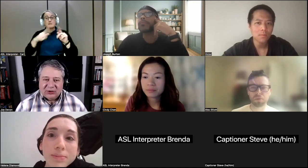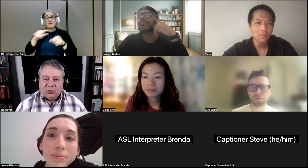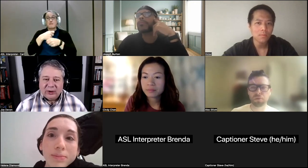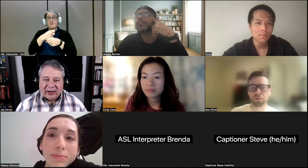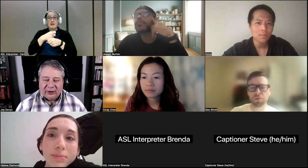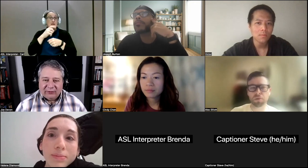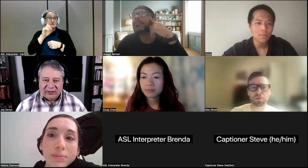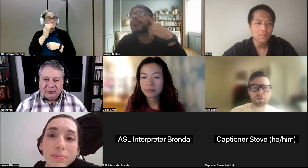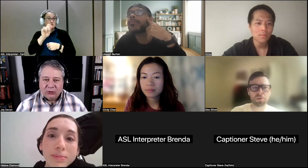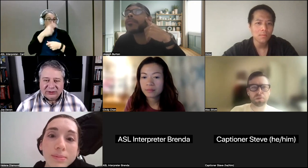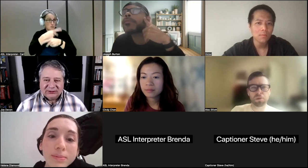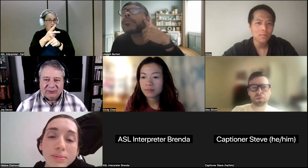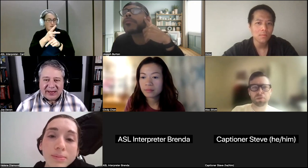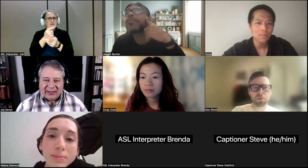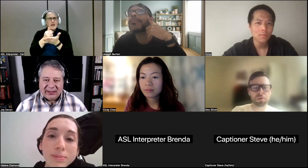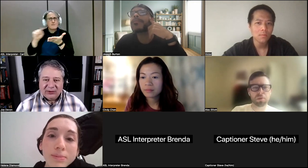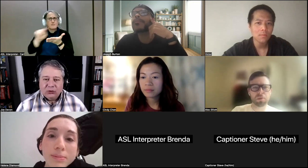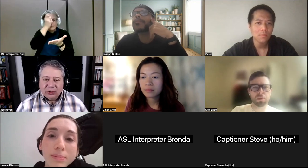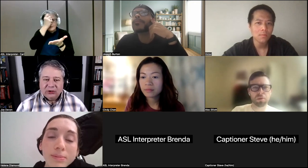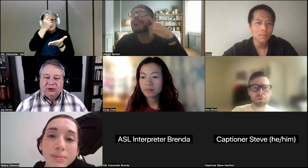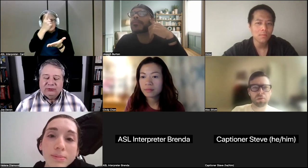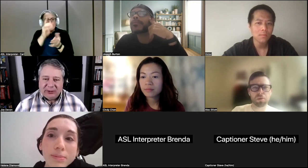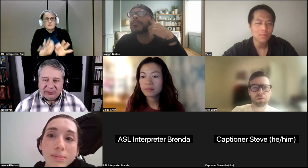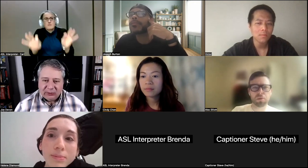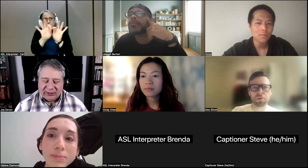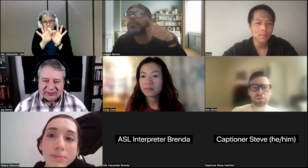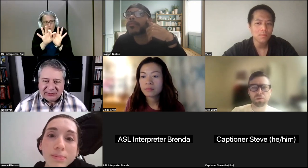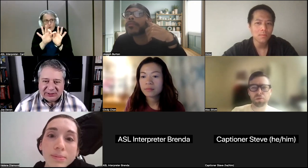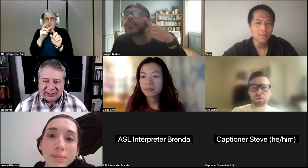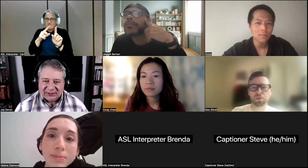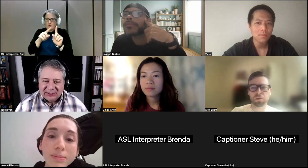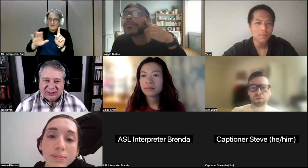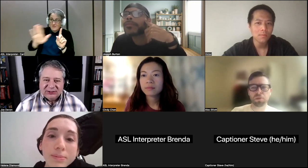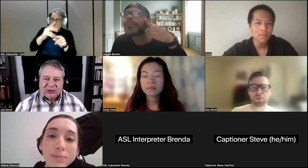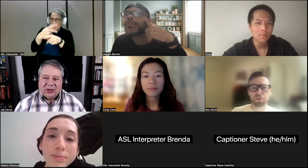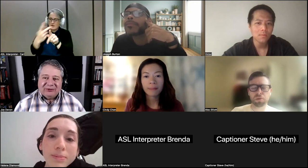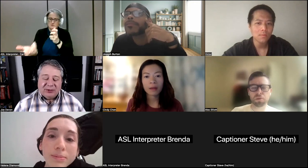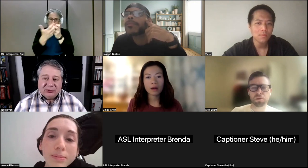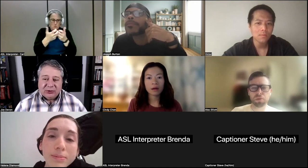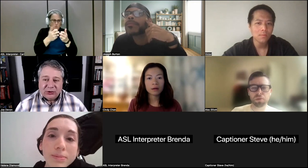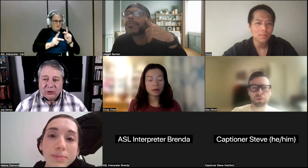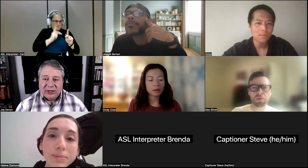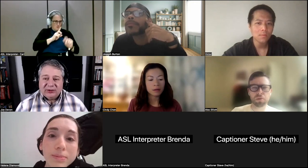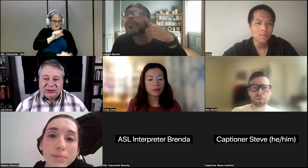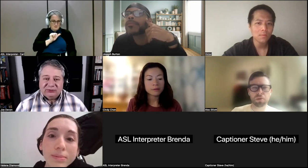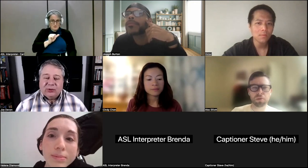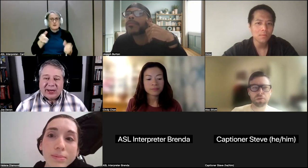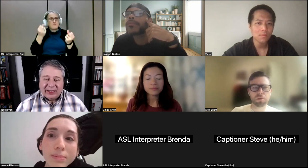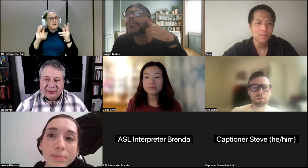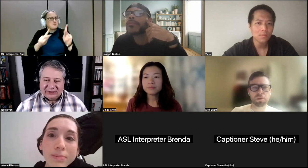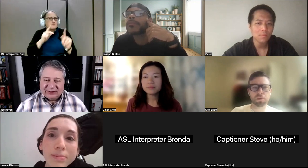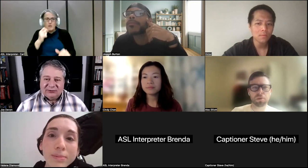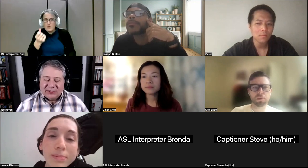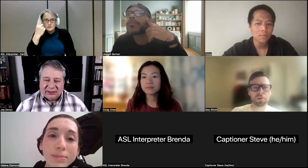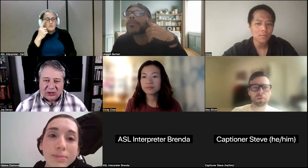products aware of the importance of making it work for people with disabilities. So a lot of people don't know that there is a variety